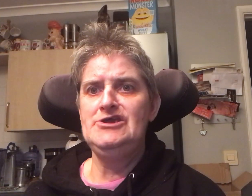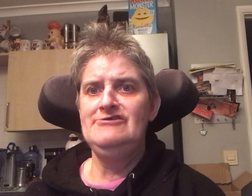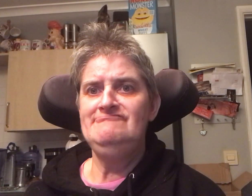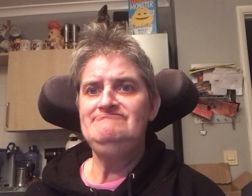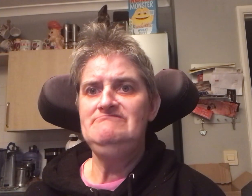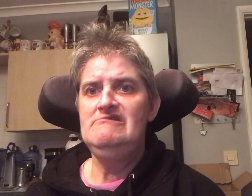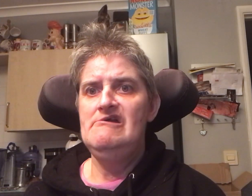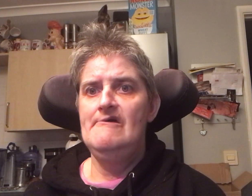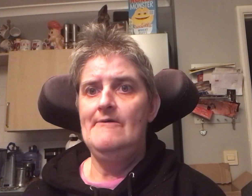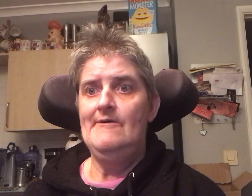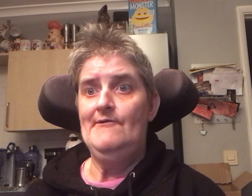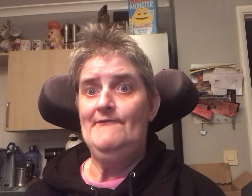afternoon of